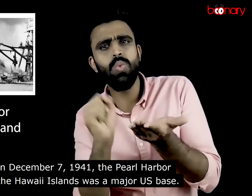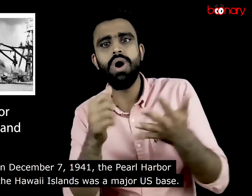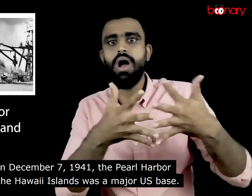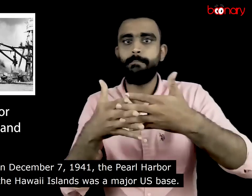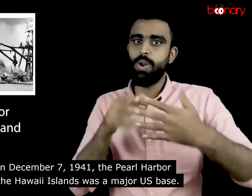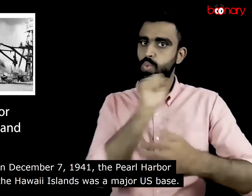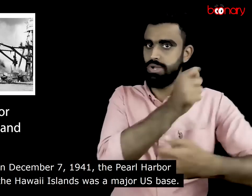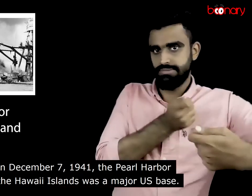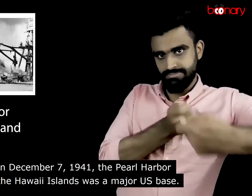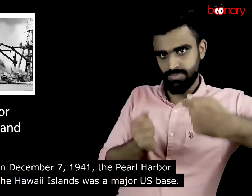US base.